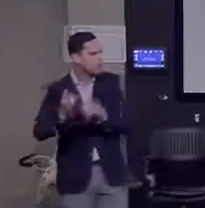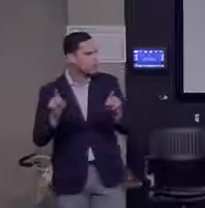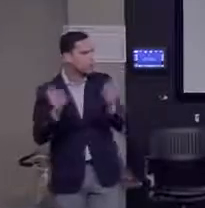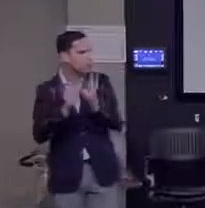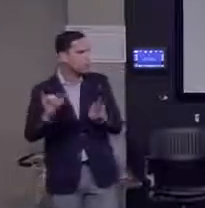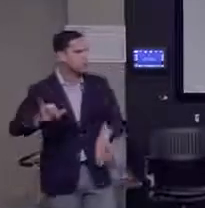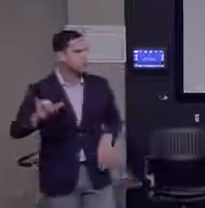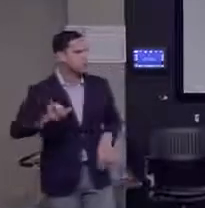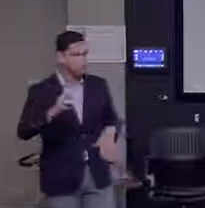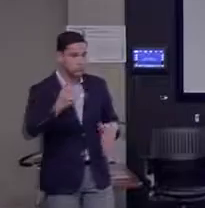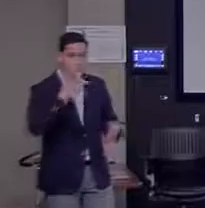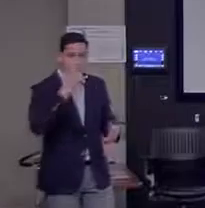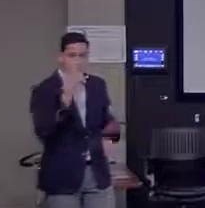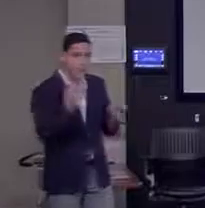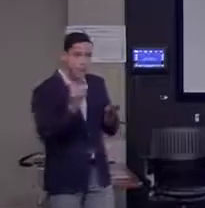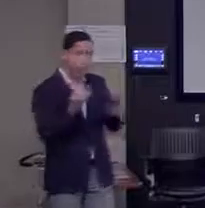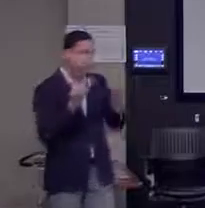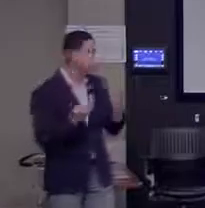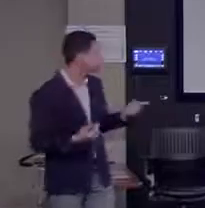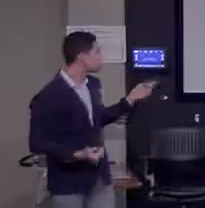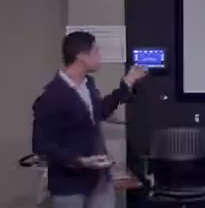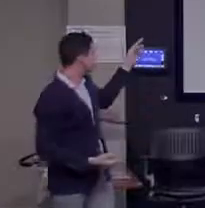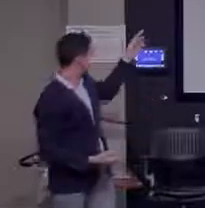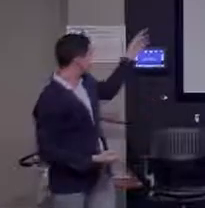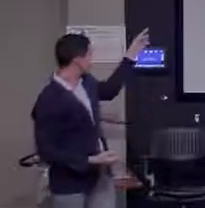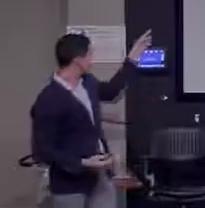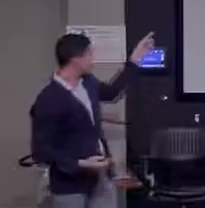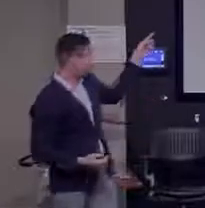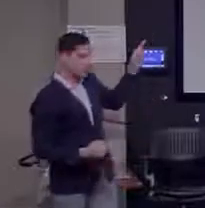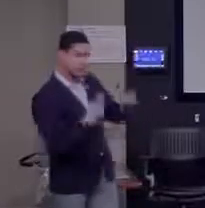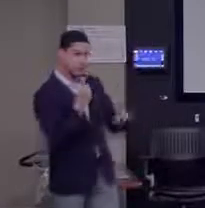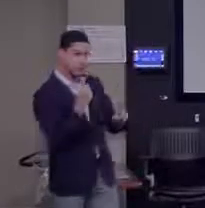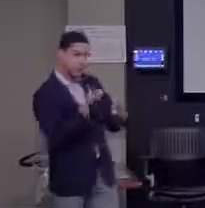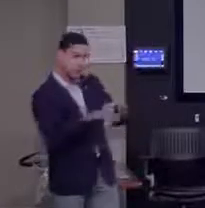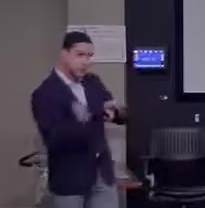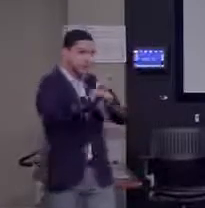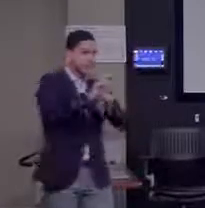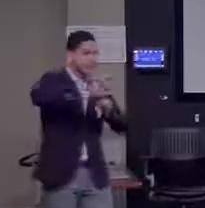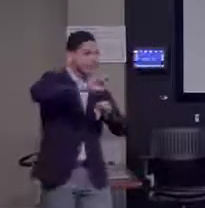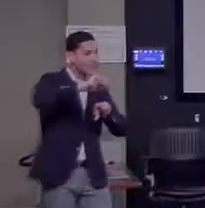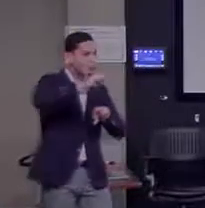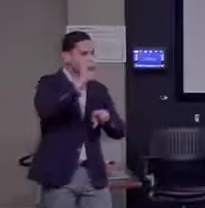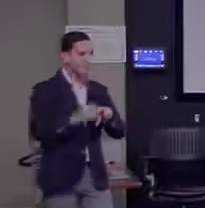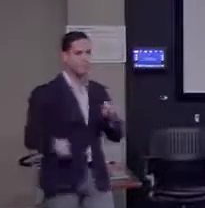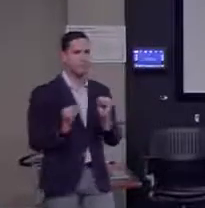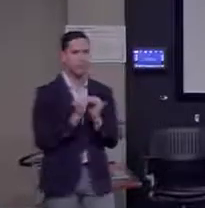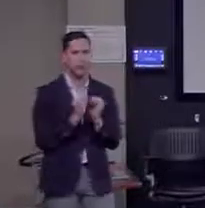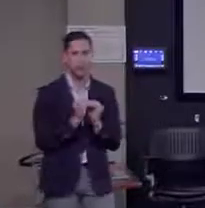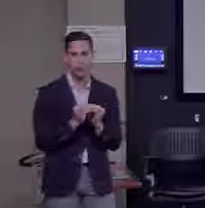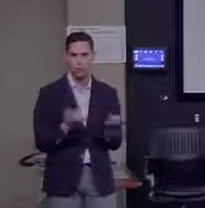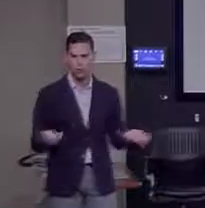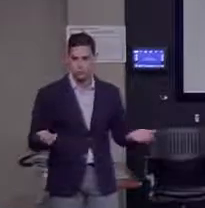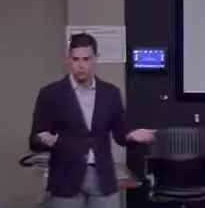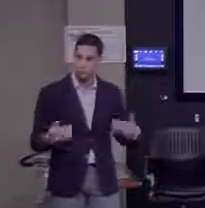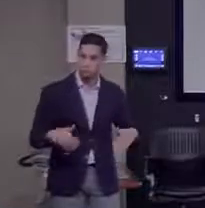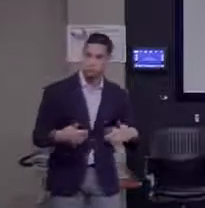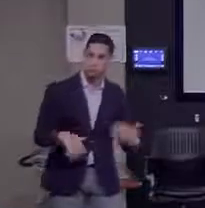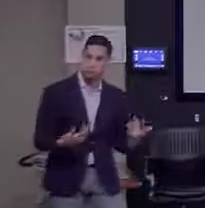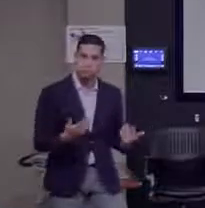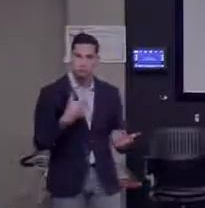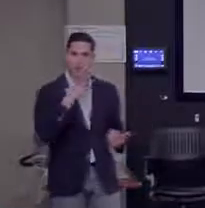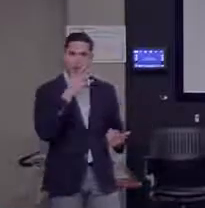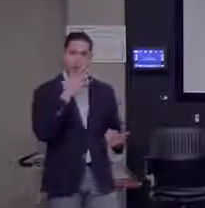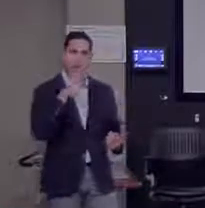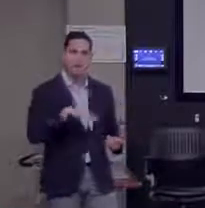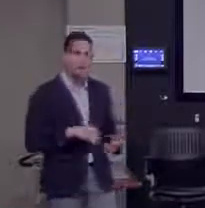what's that look like? We can account for another 10%. Now we ask ourselves, well,